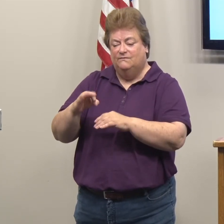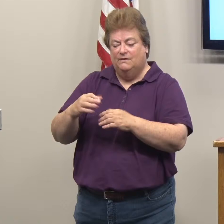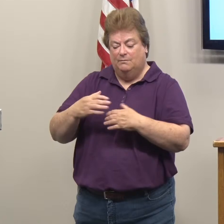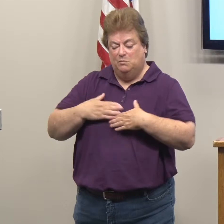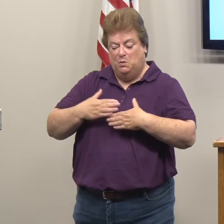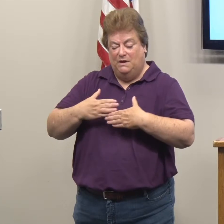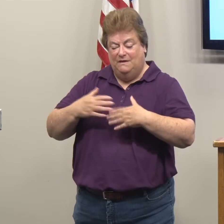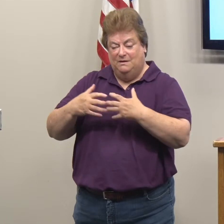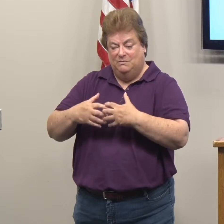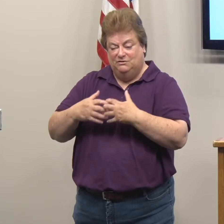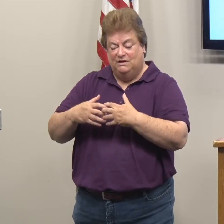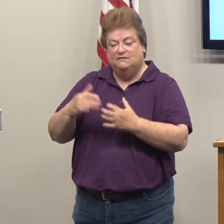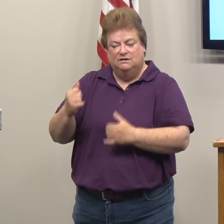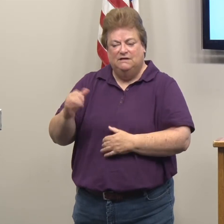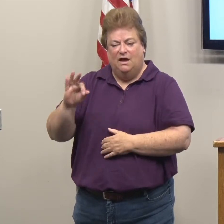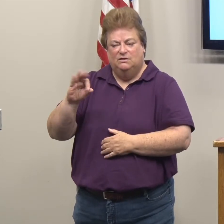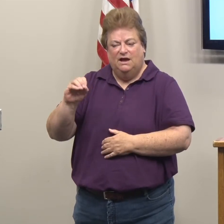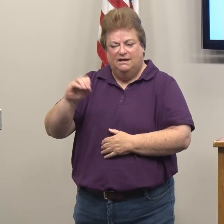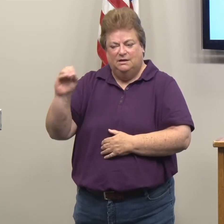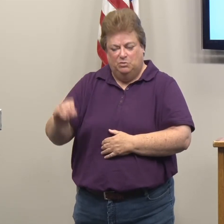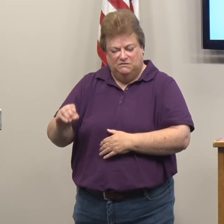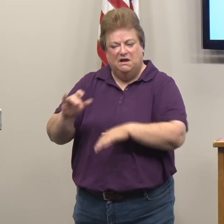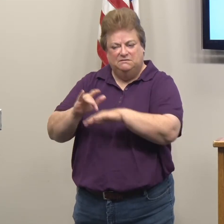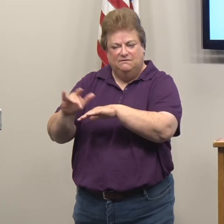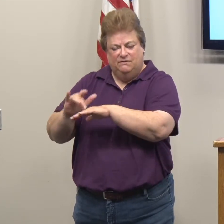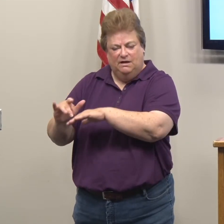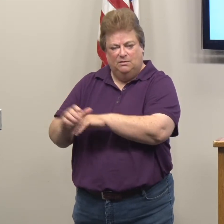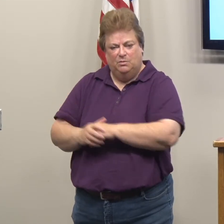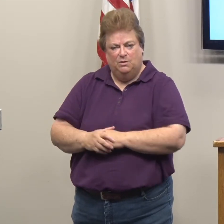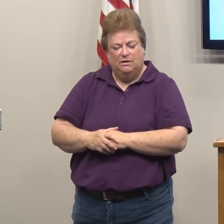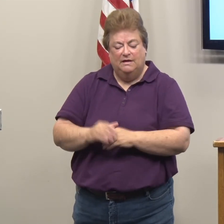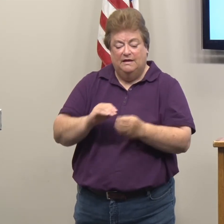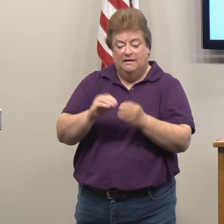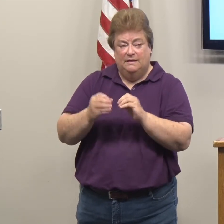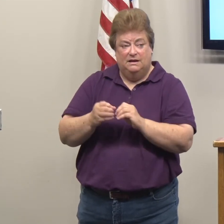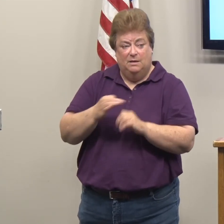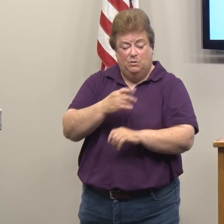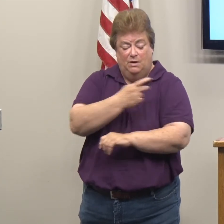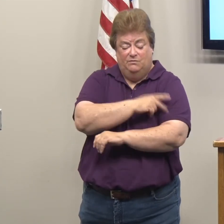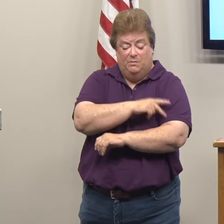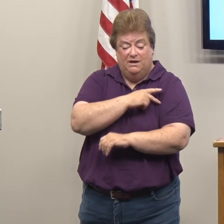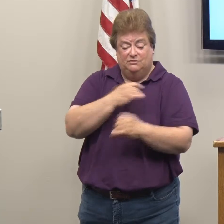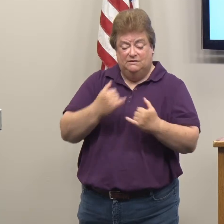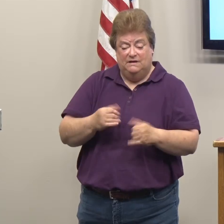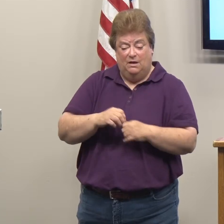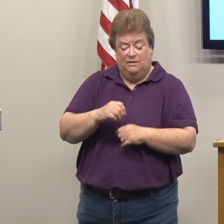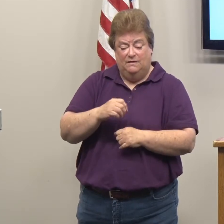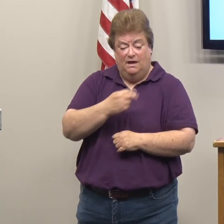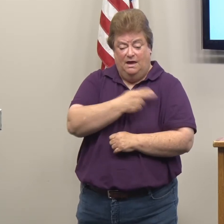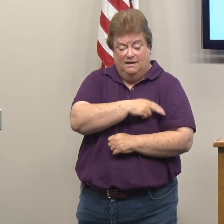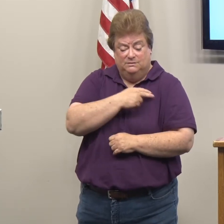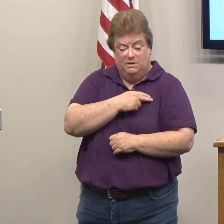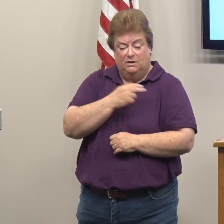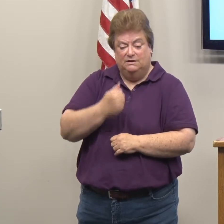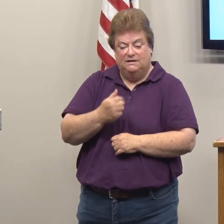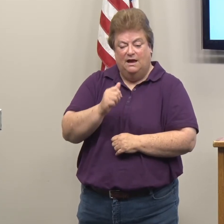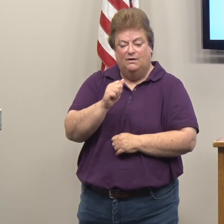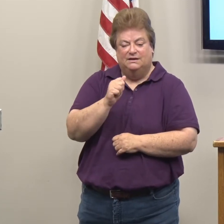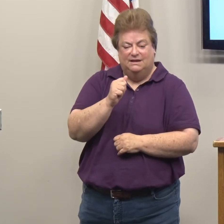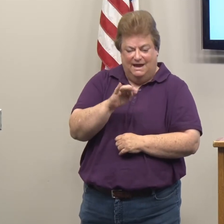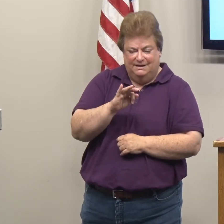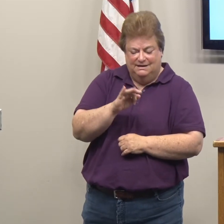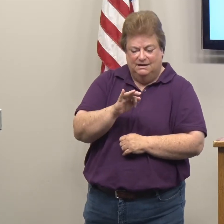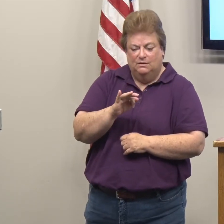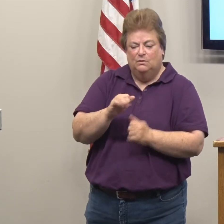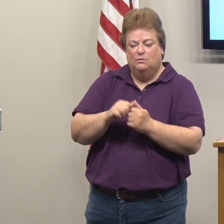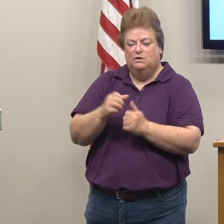is nearly 90%. The number of COVID-19 patients in our local hospitals today is 19, with 12 of